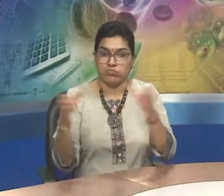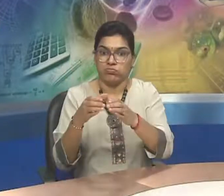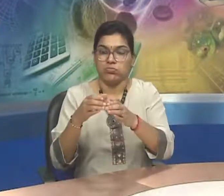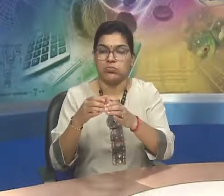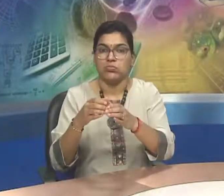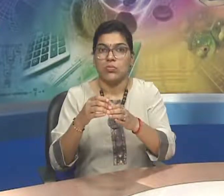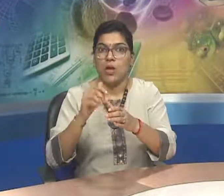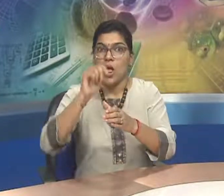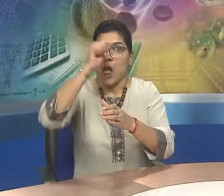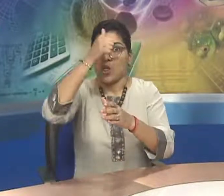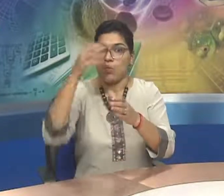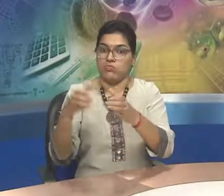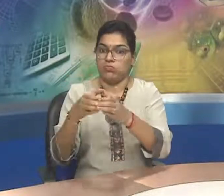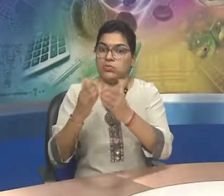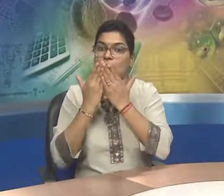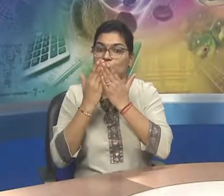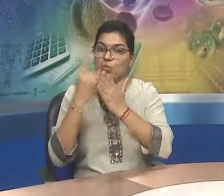choice, which is religious.